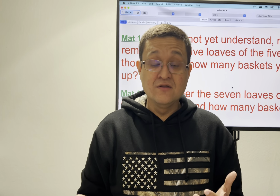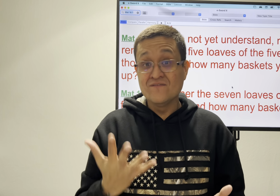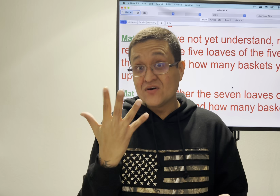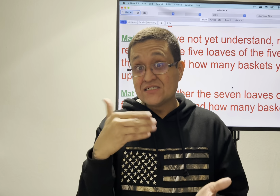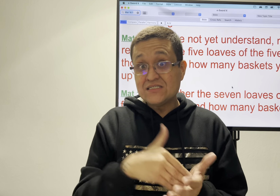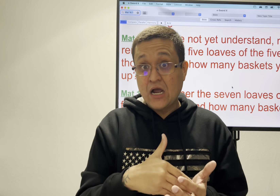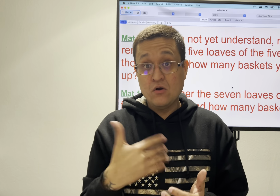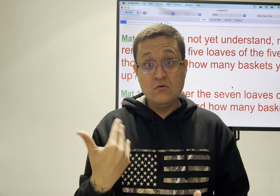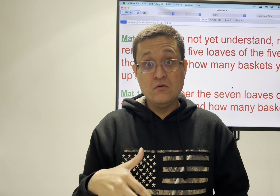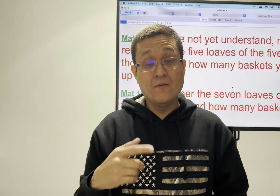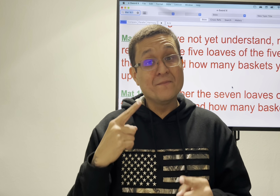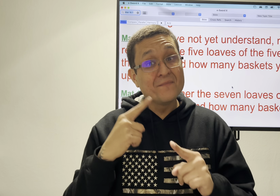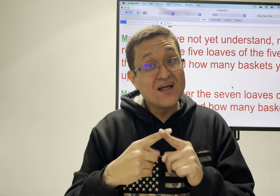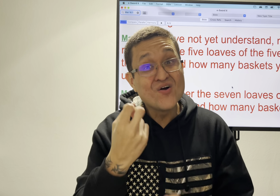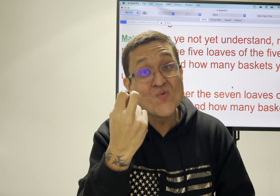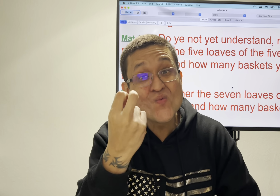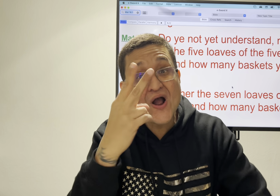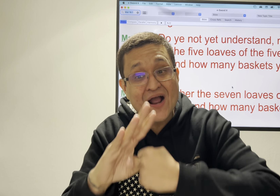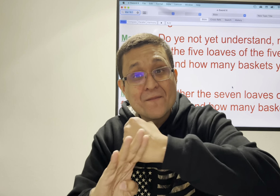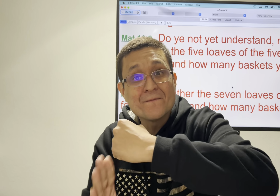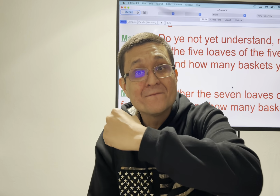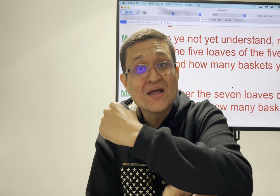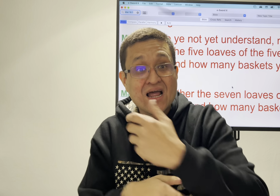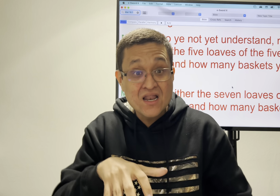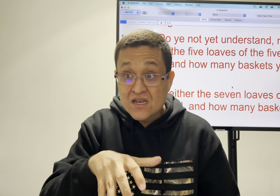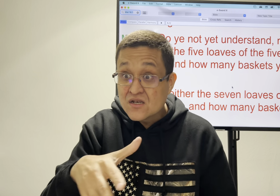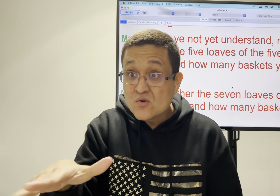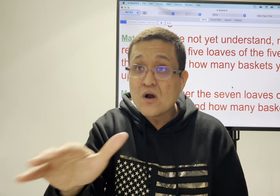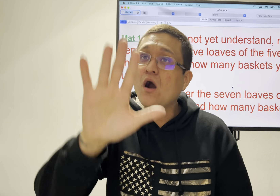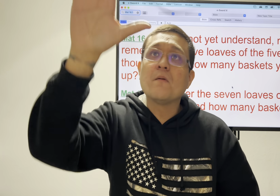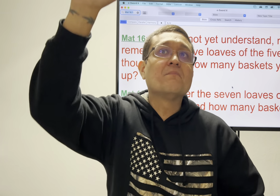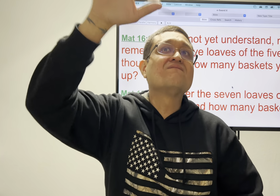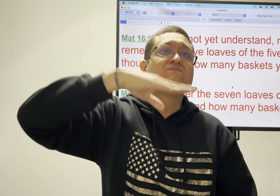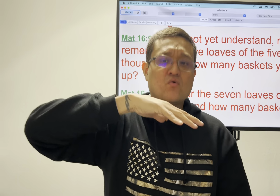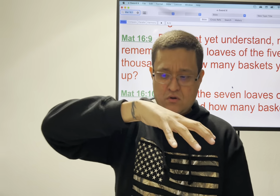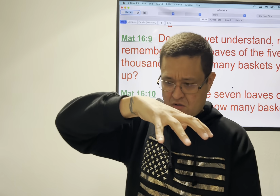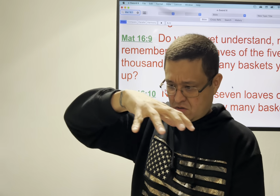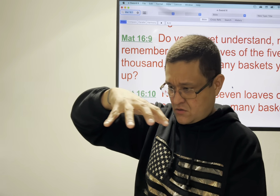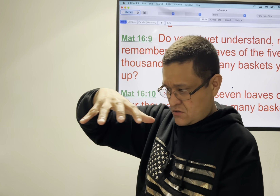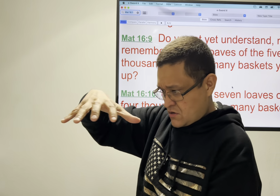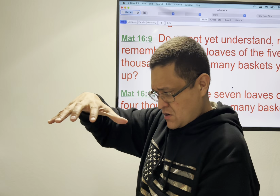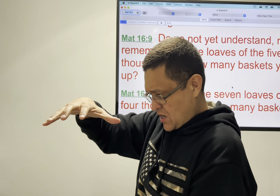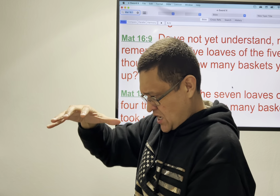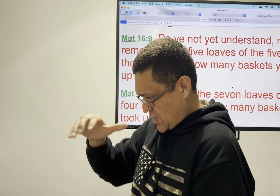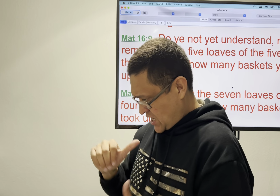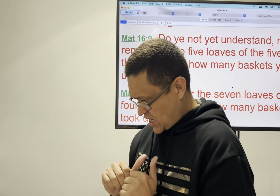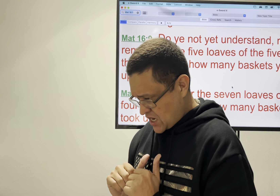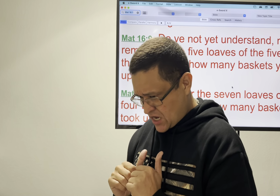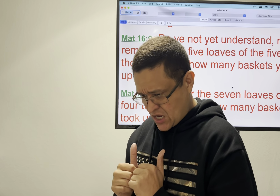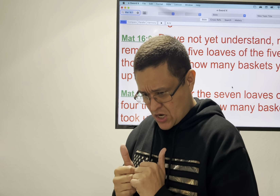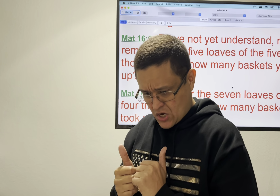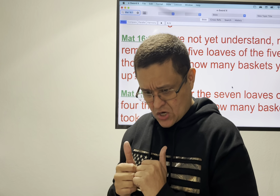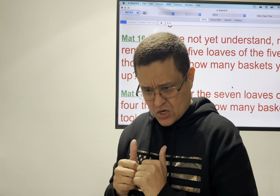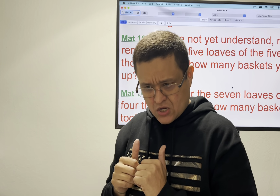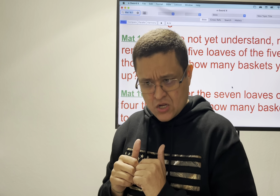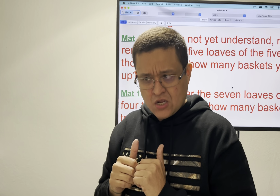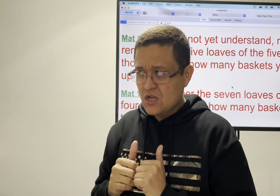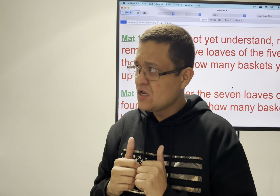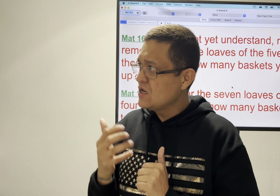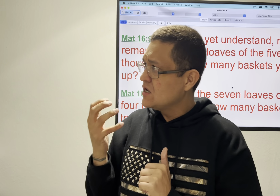I'm sure there's a lot of men that were hungry. So they fed everyone to their full and then still took up baskets. How is